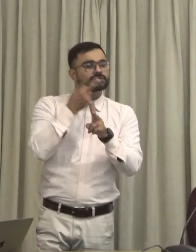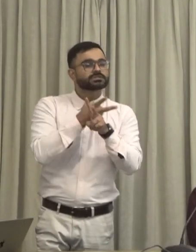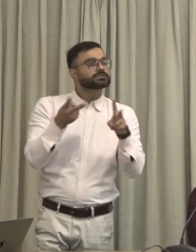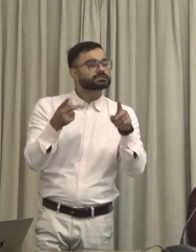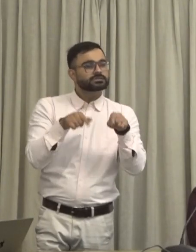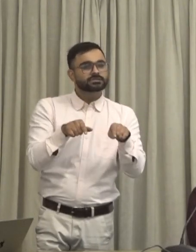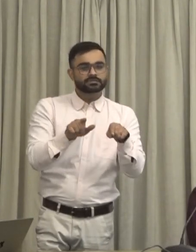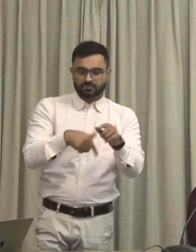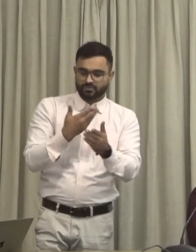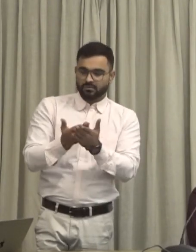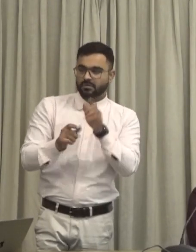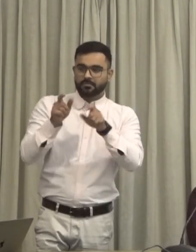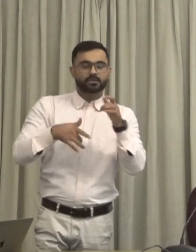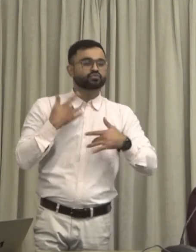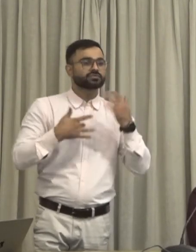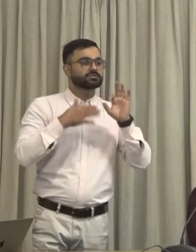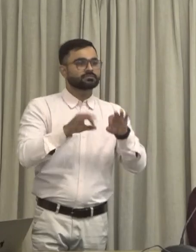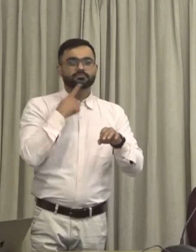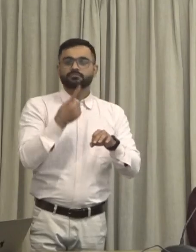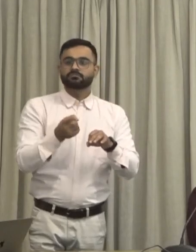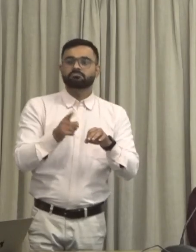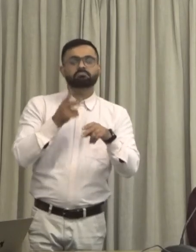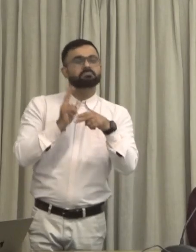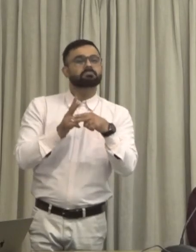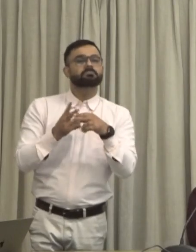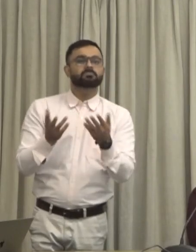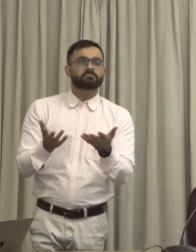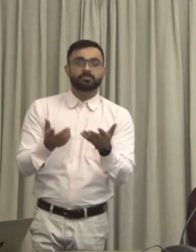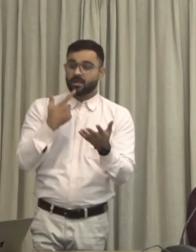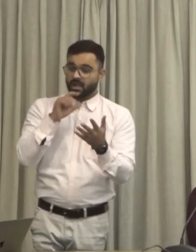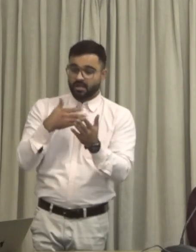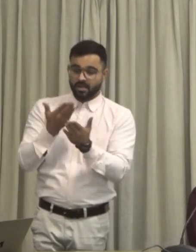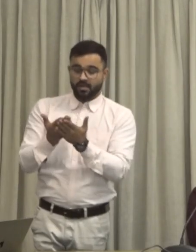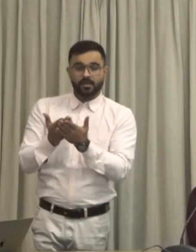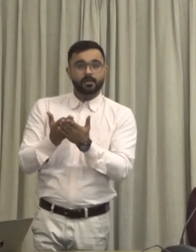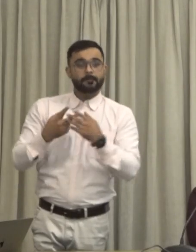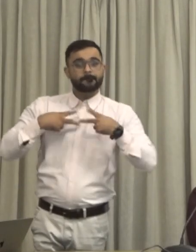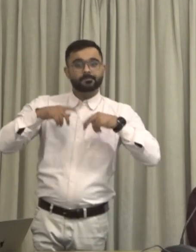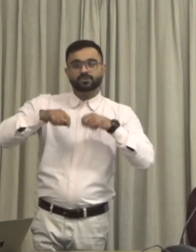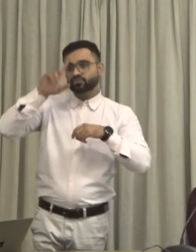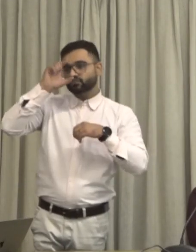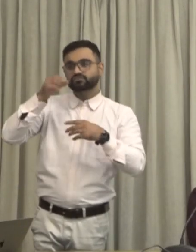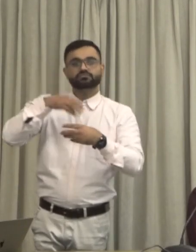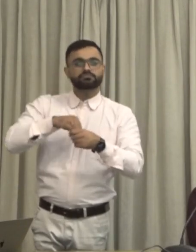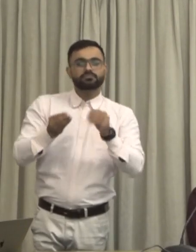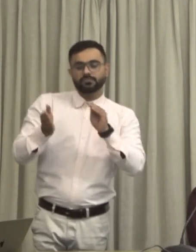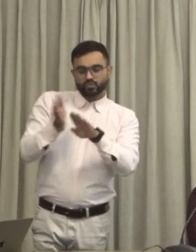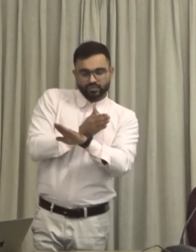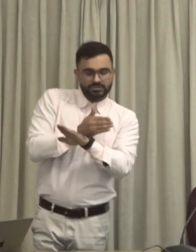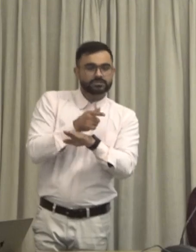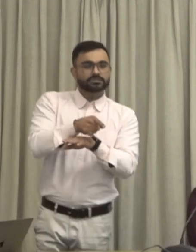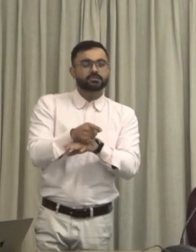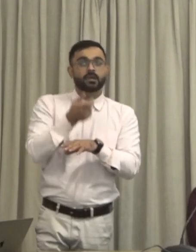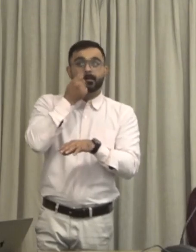a petition in the public interest. There wasn't a particular case that the petitioners had in mind. More recently,